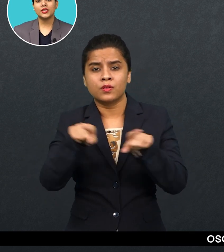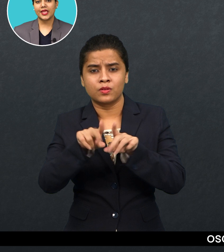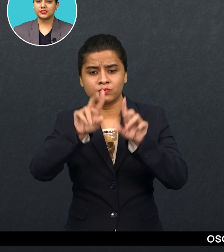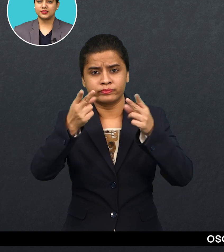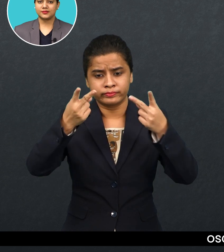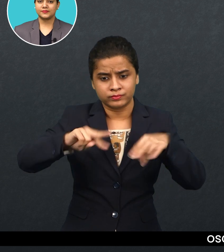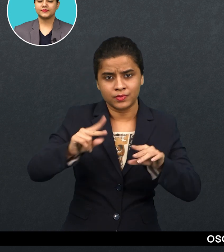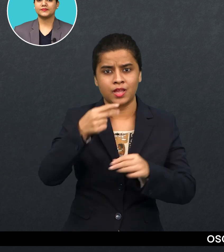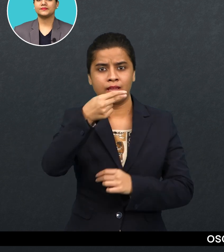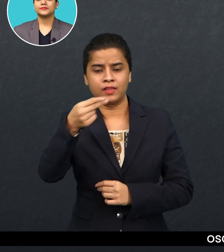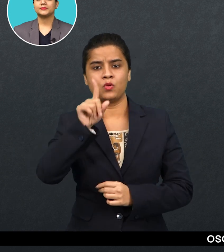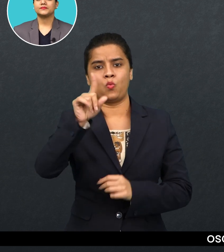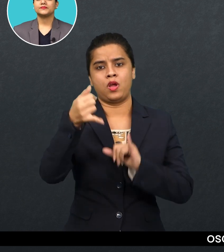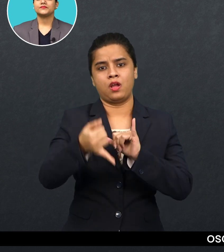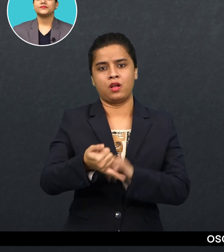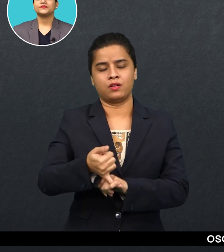1s.